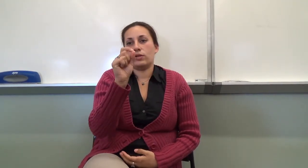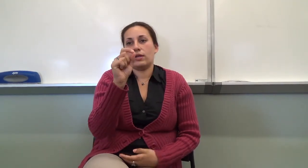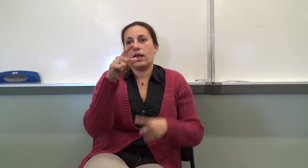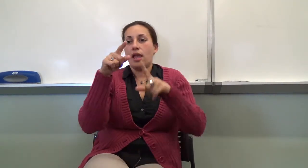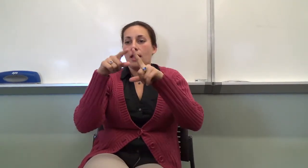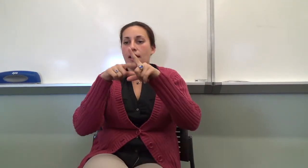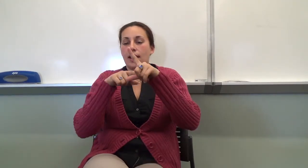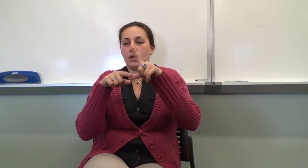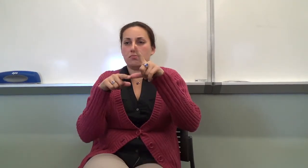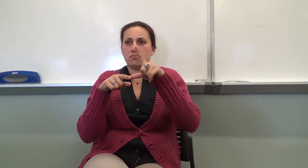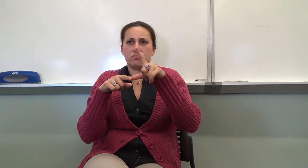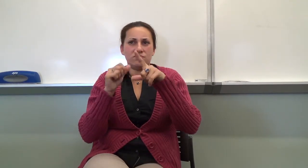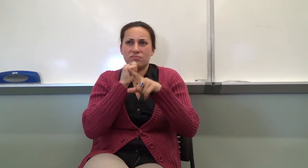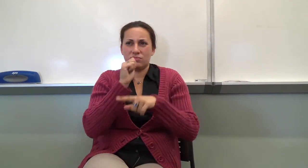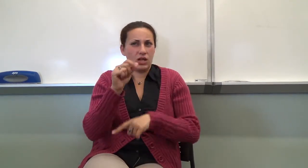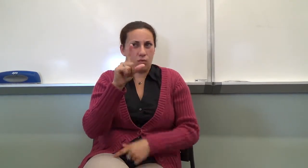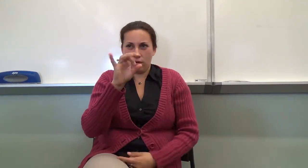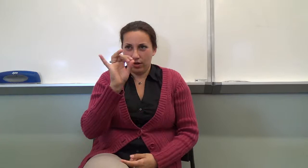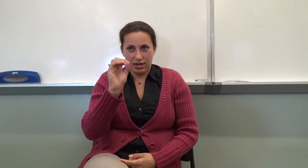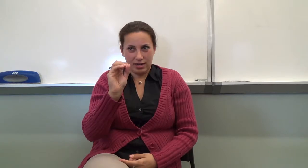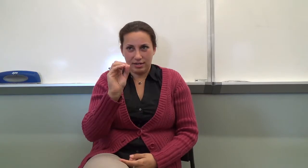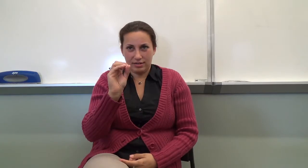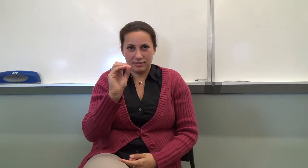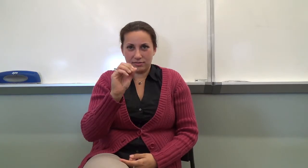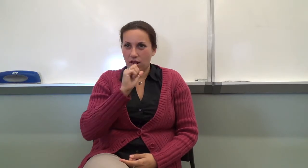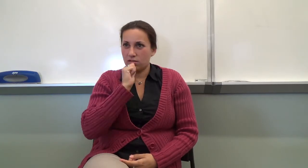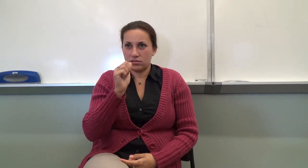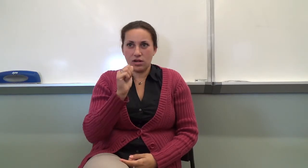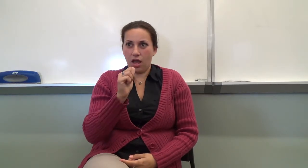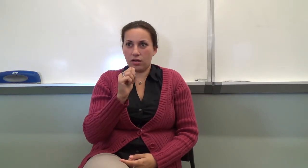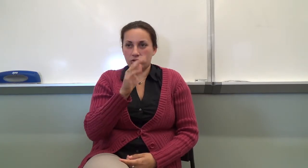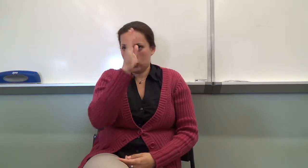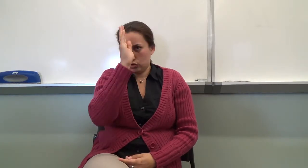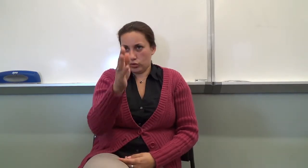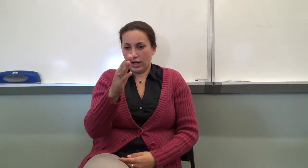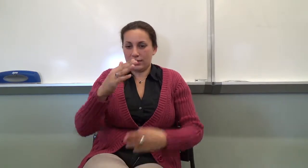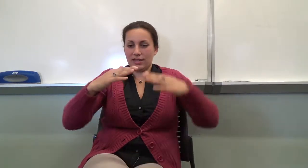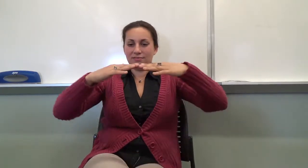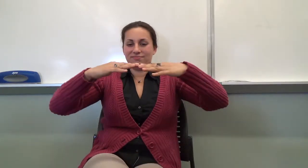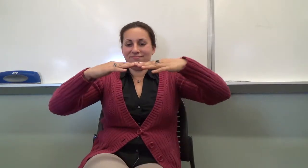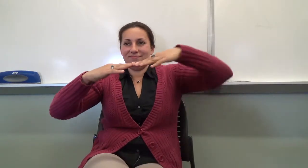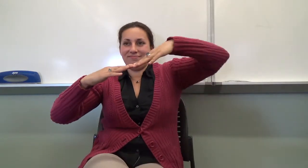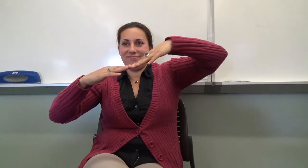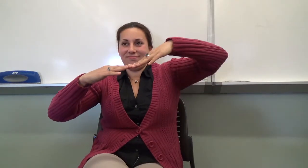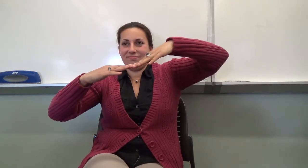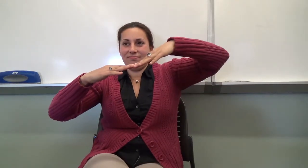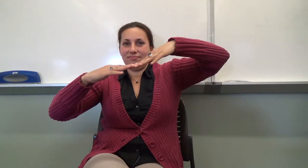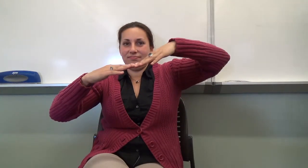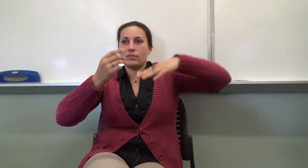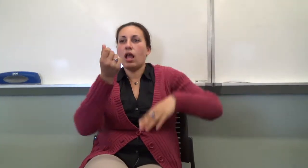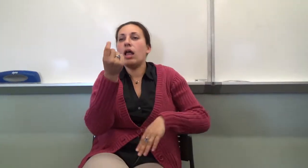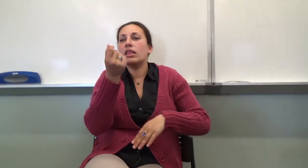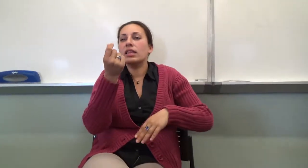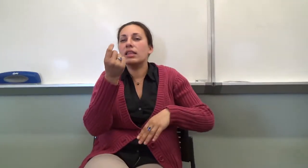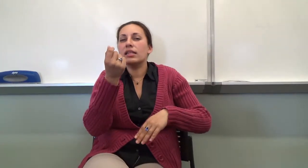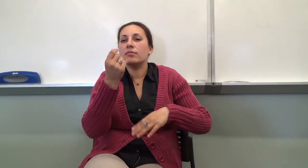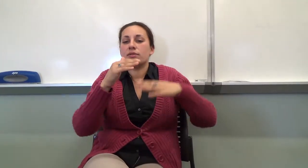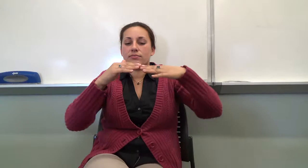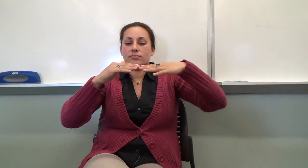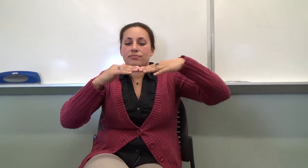Okay, that's not 180, so it's not quite all the way to a straight angle. It would be just a tad less than this over here. Okay,